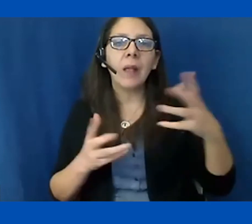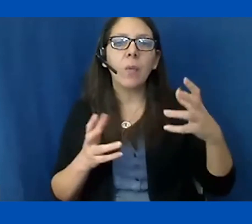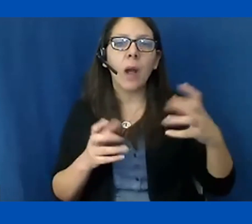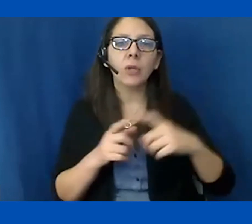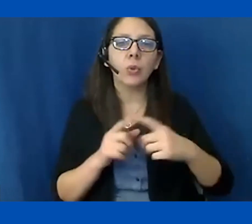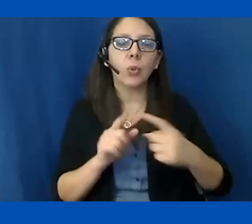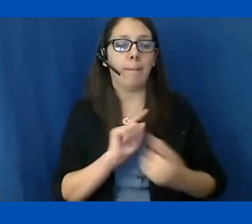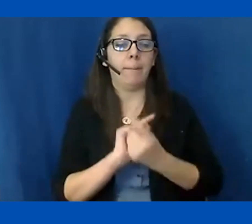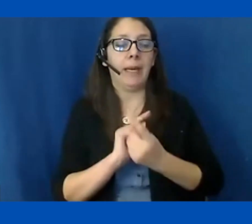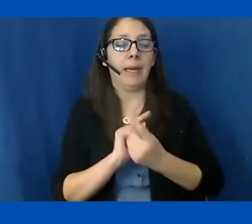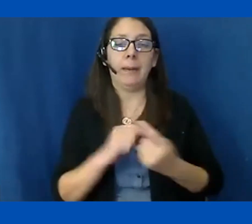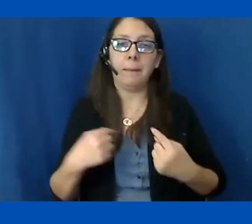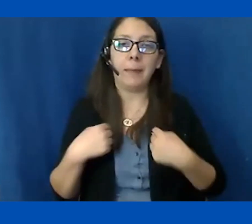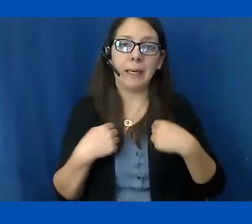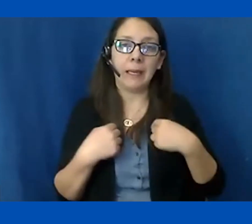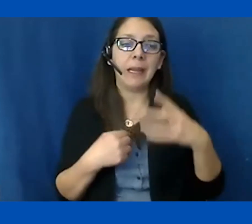to see